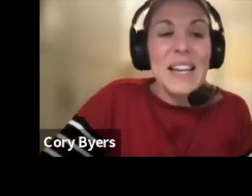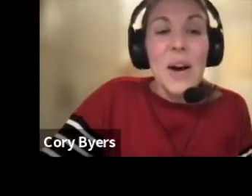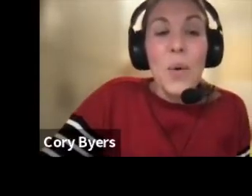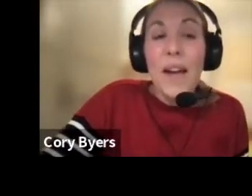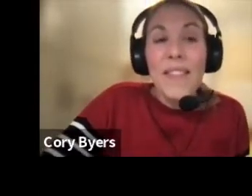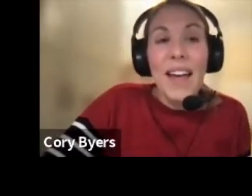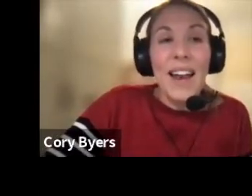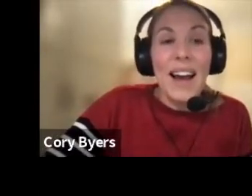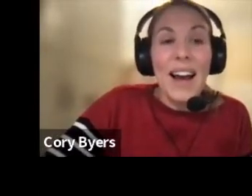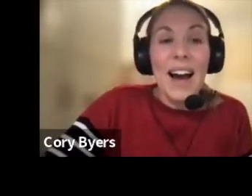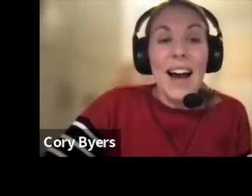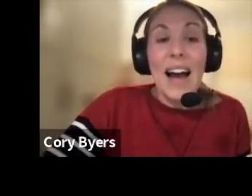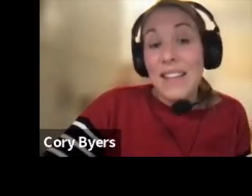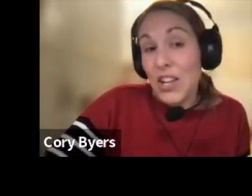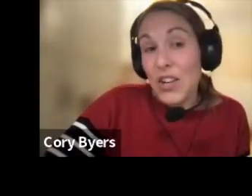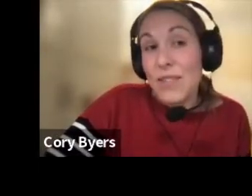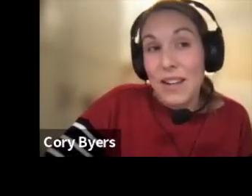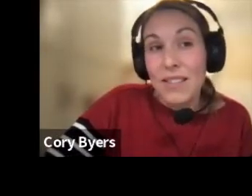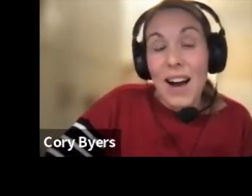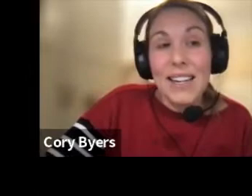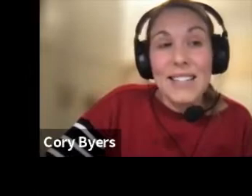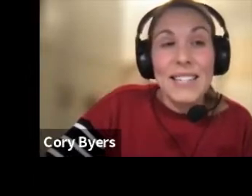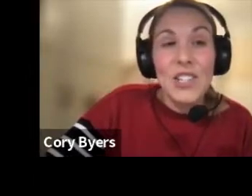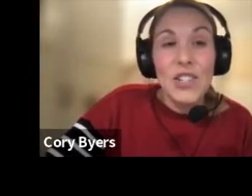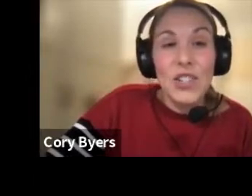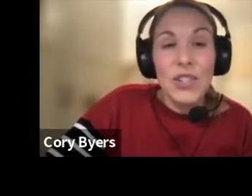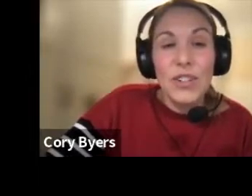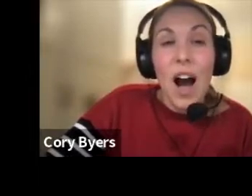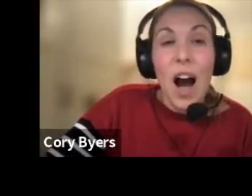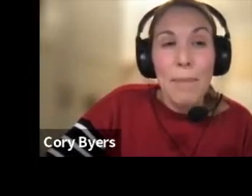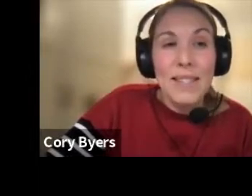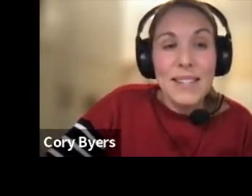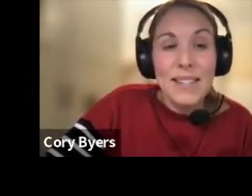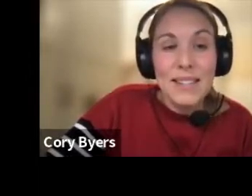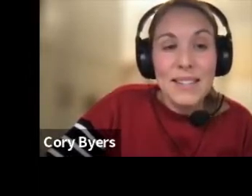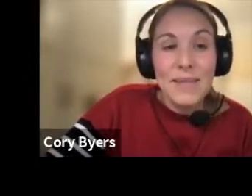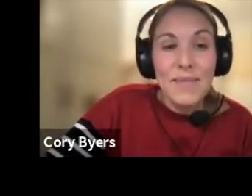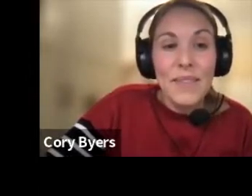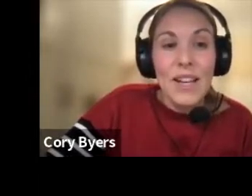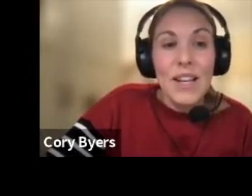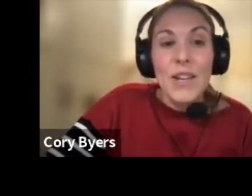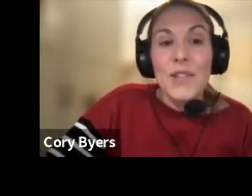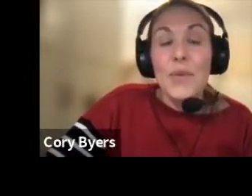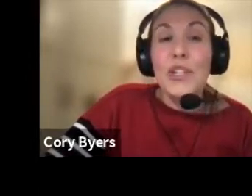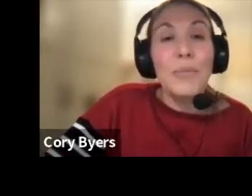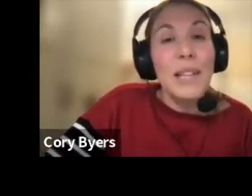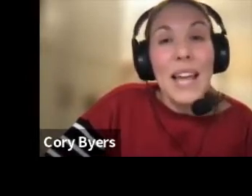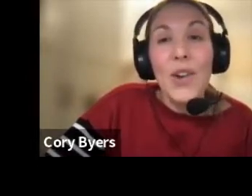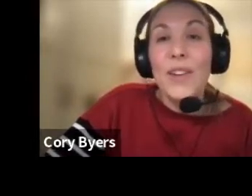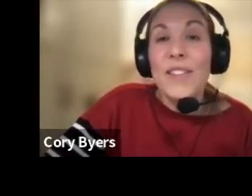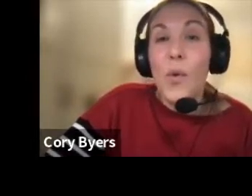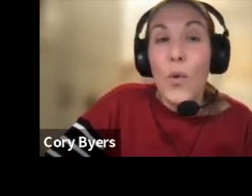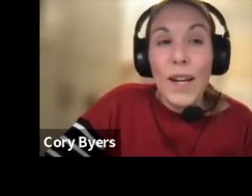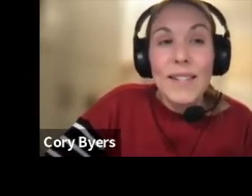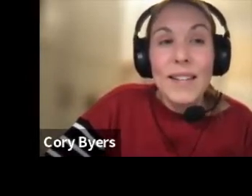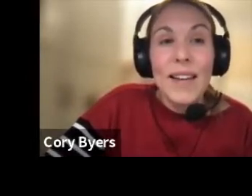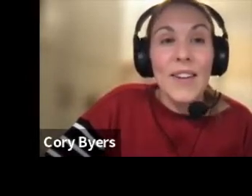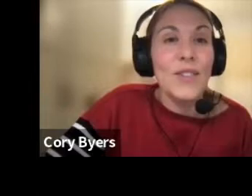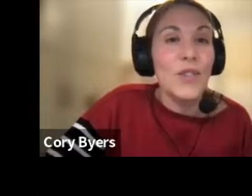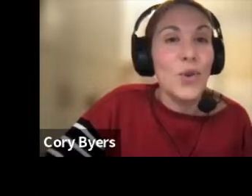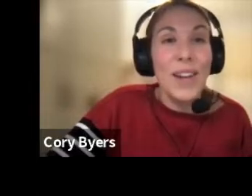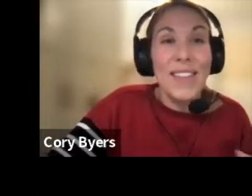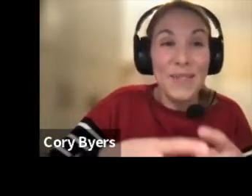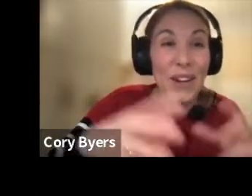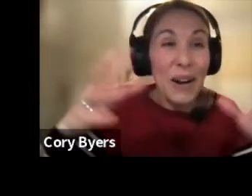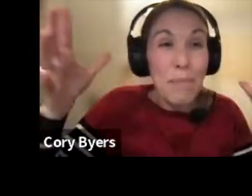And one that I like using a lot is teaching children opposites. So when you're playing with toys and there's